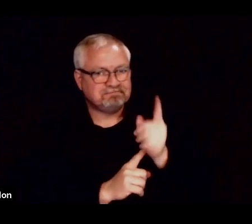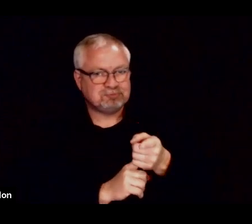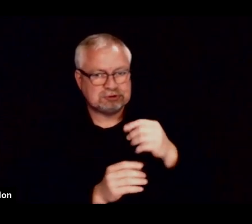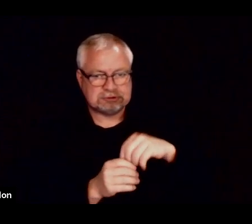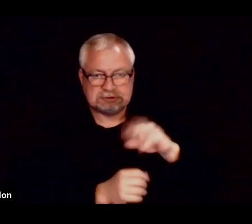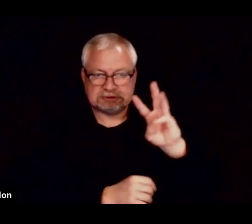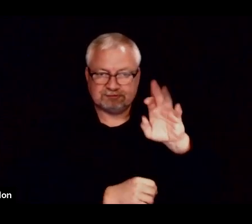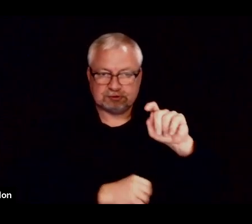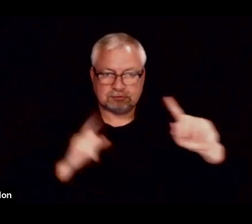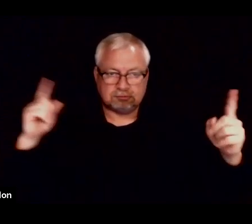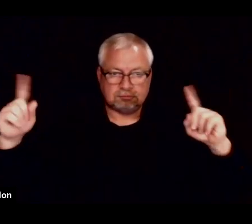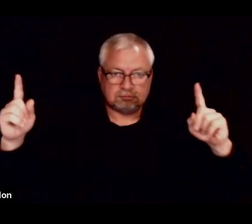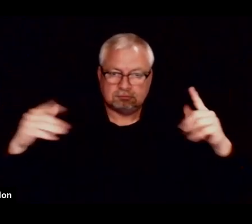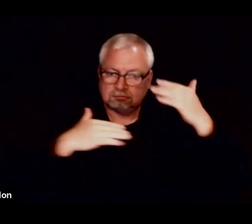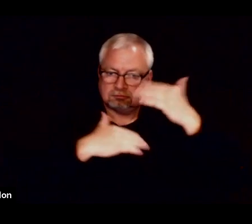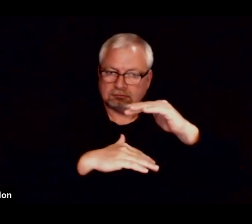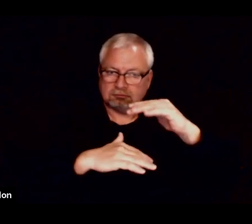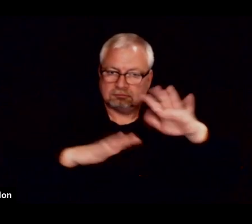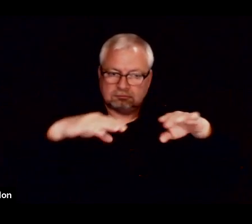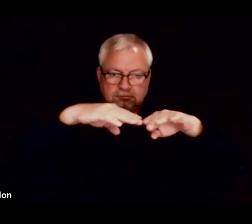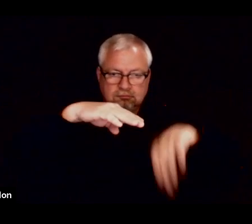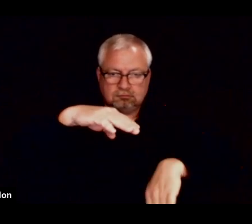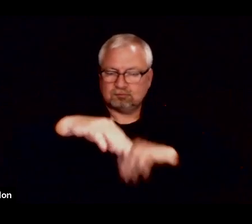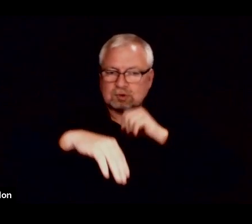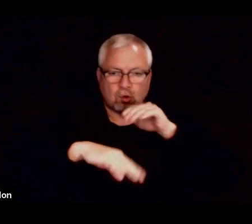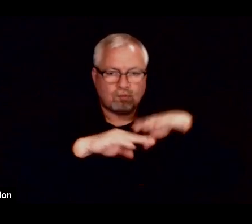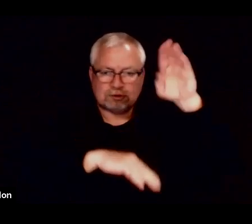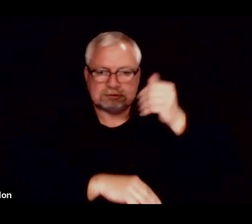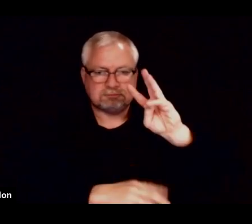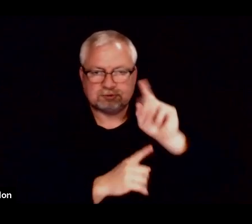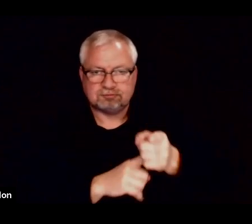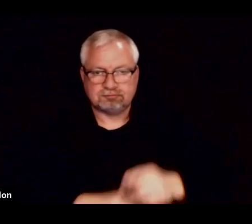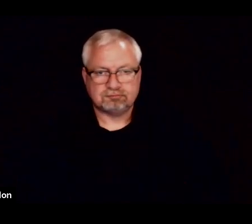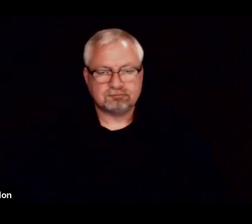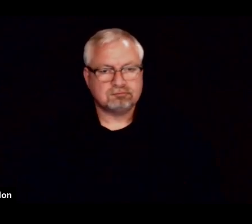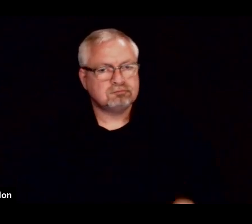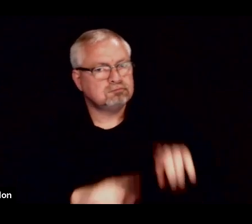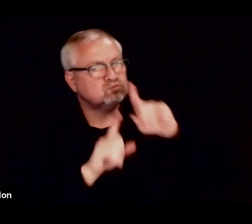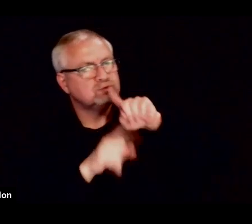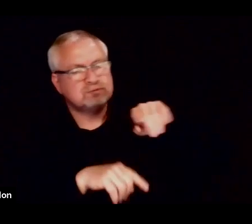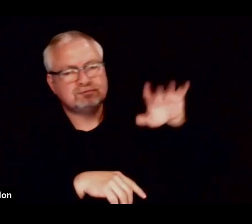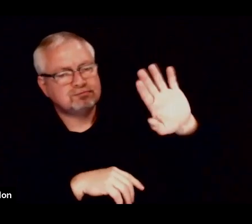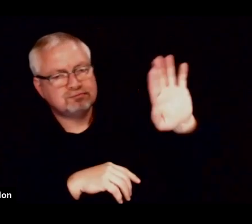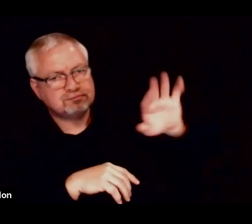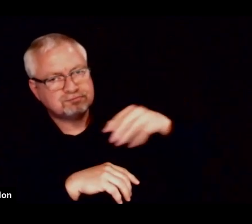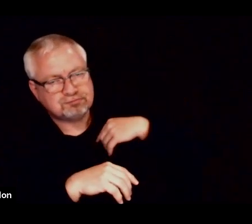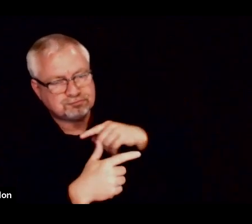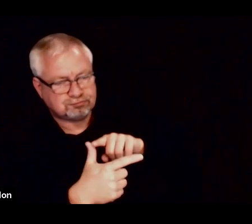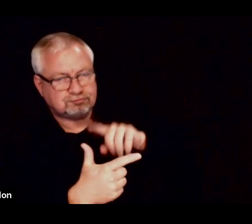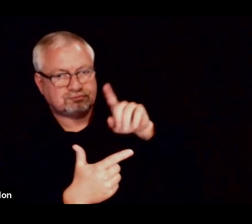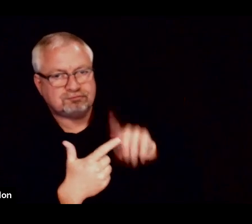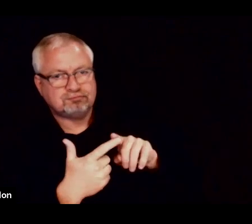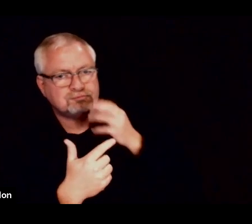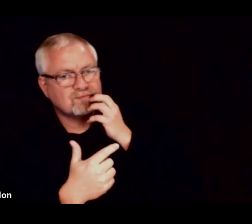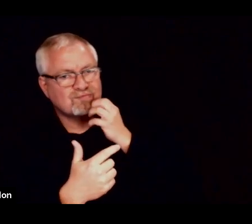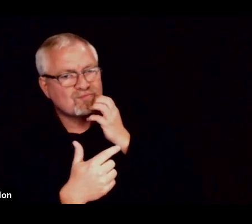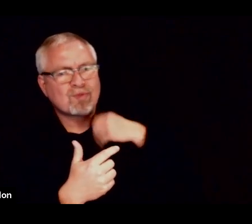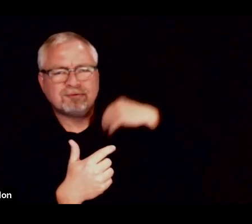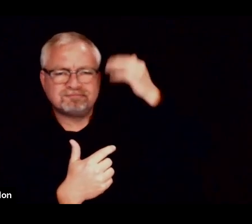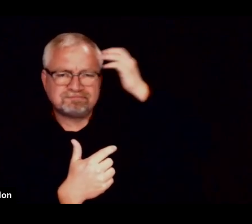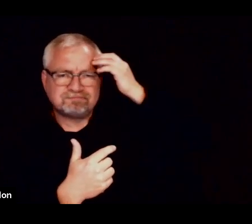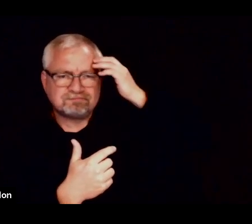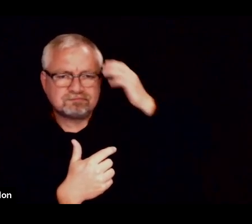We did hear, and it was referenced earlier, about the potential of some cases up in central Minnesota with the church. Are there